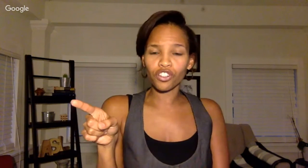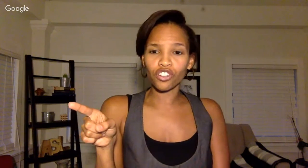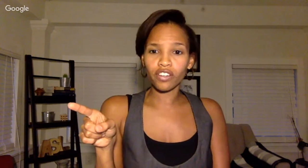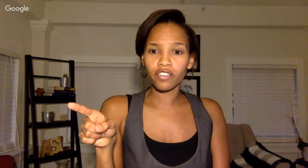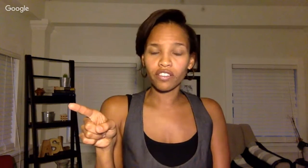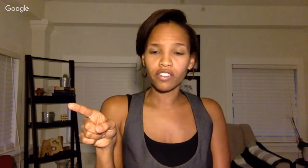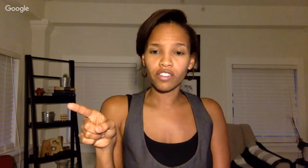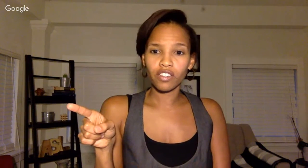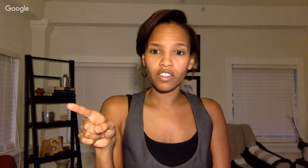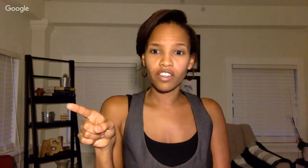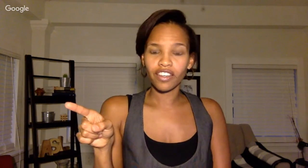Patricia?